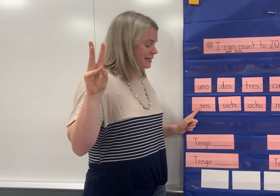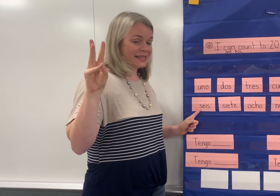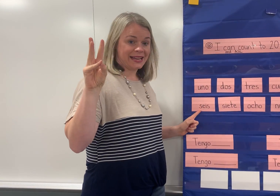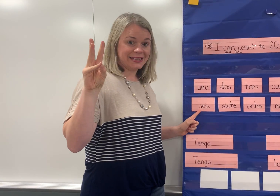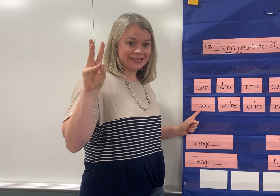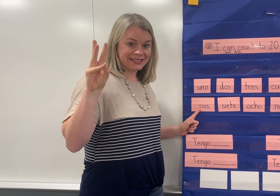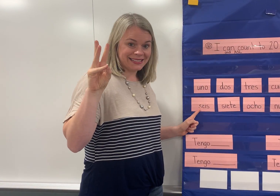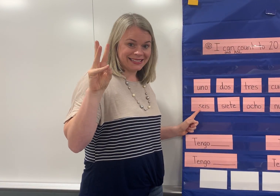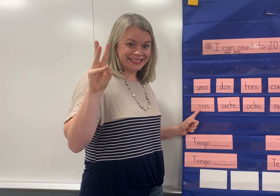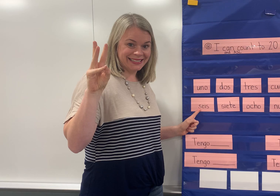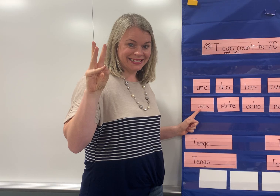6,